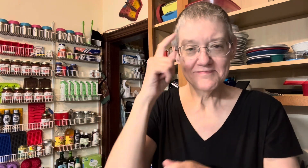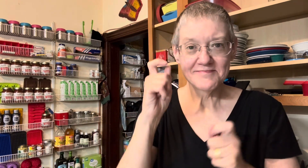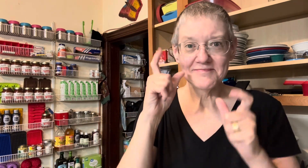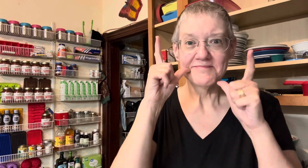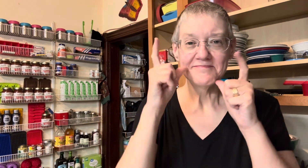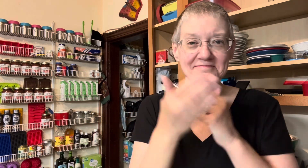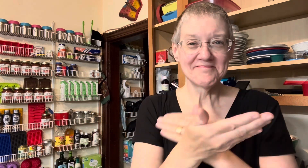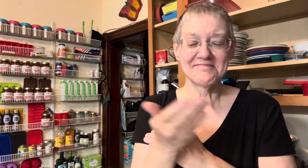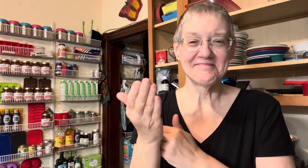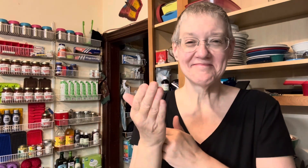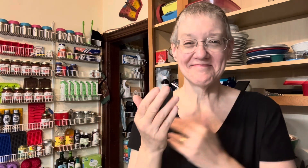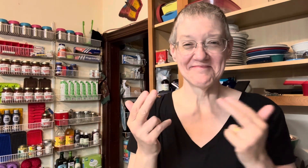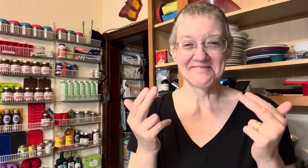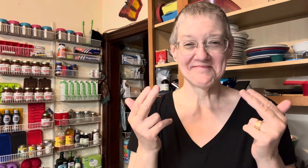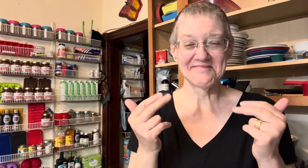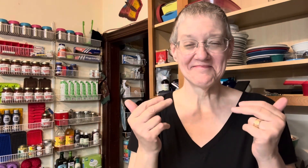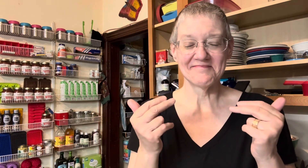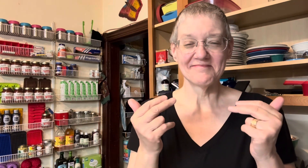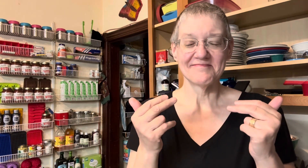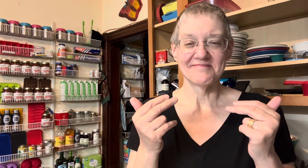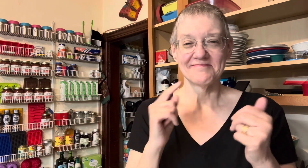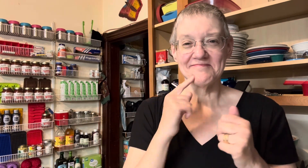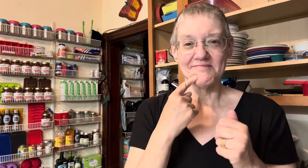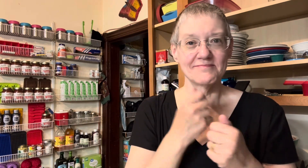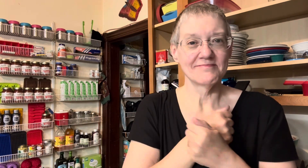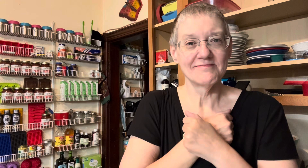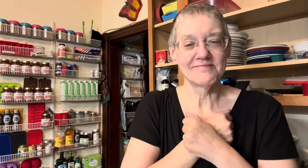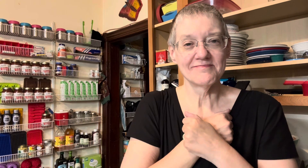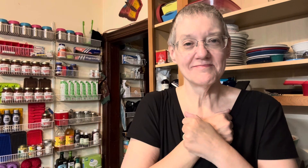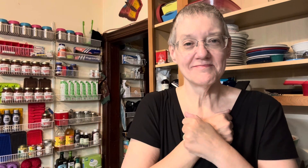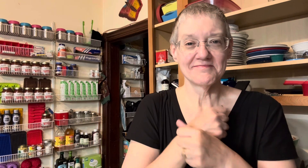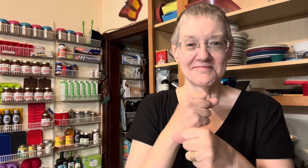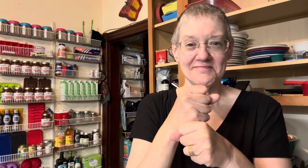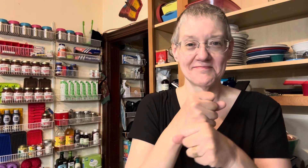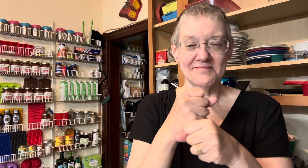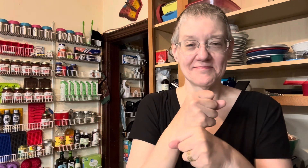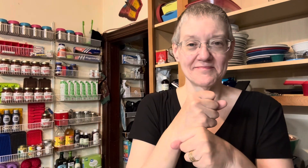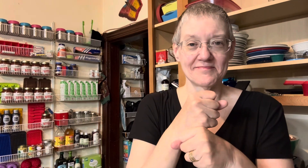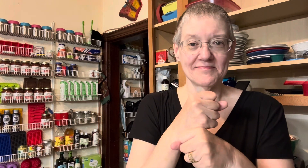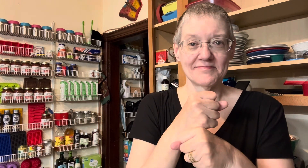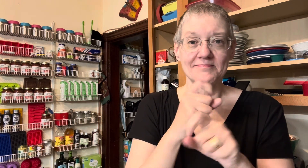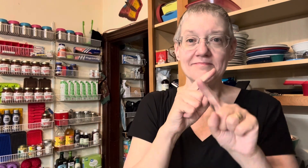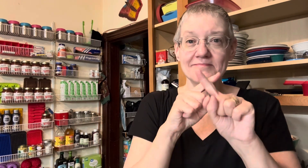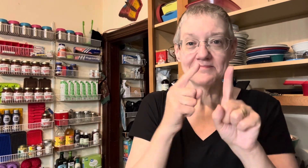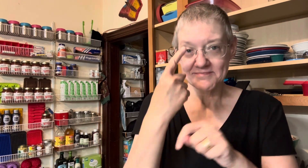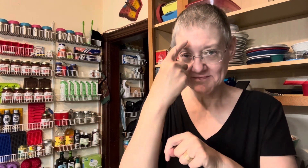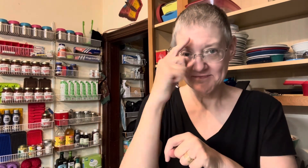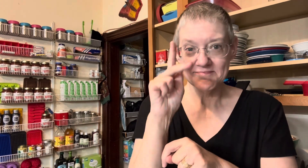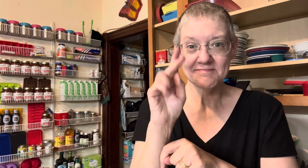It's one of my reasons for waking up in the morning. Seriously, I love my coffee.